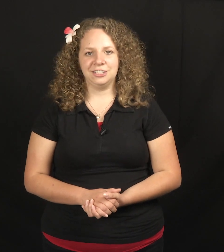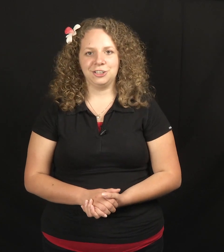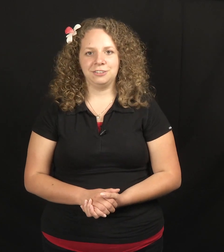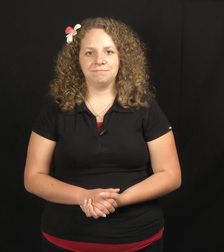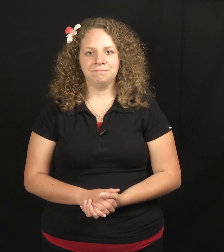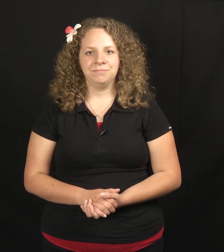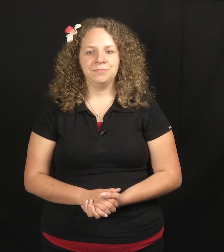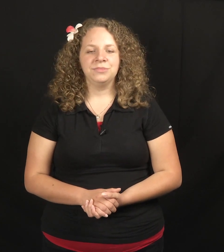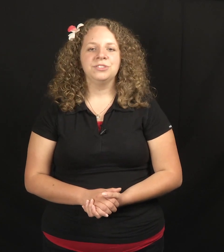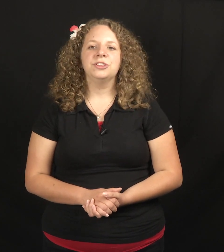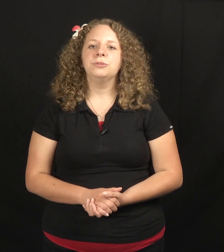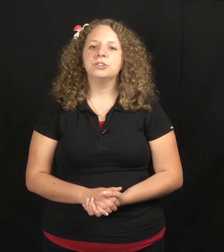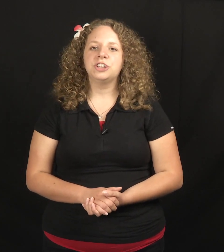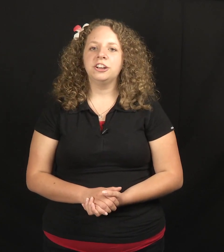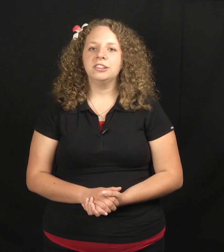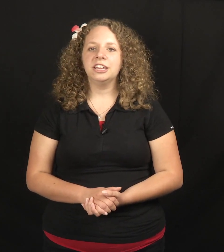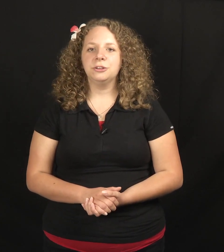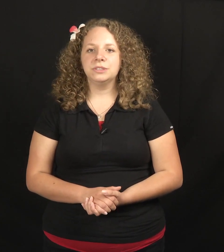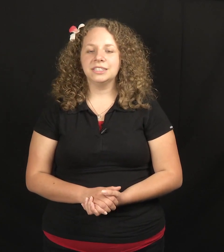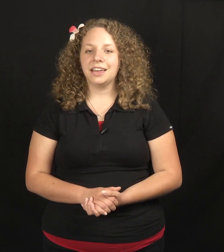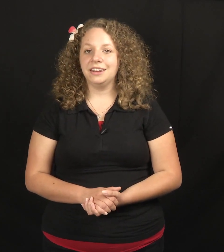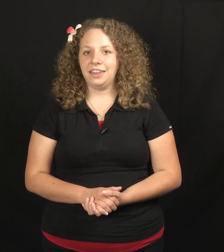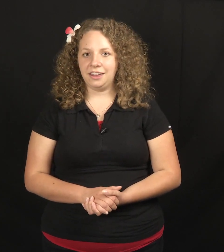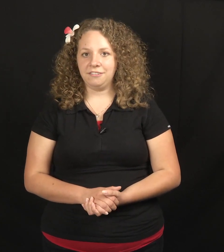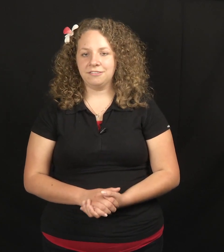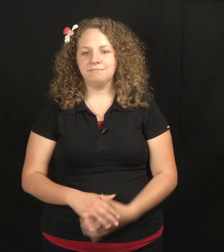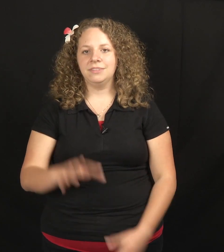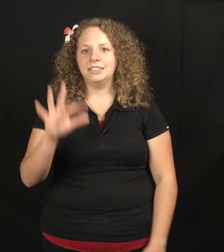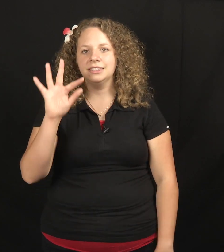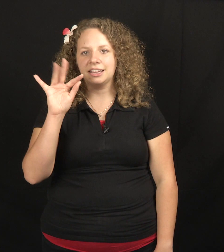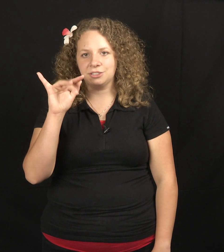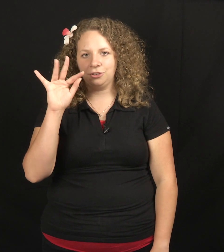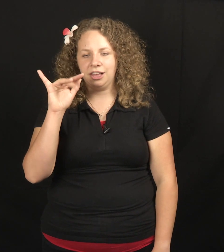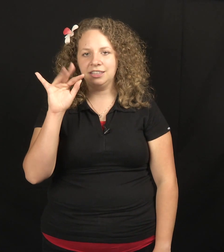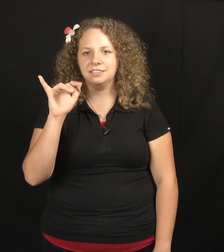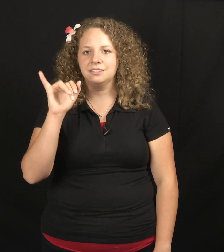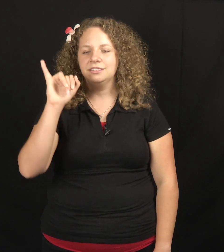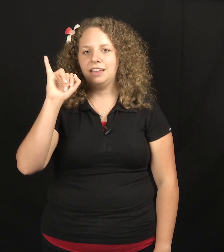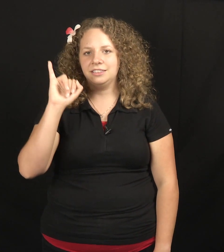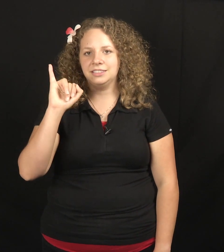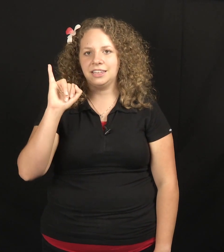condition. Though you will generally use the sign if, it's lexicalized, as it's signing